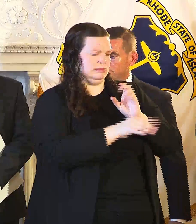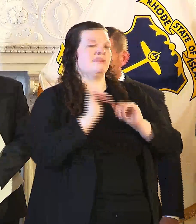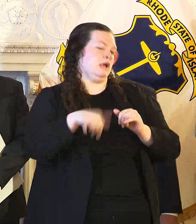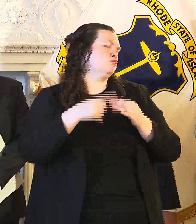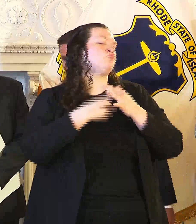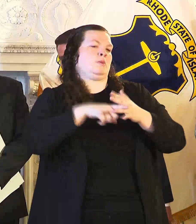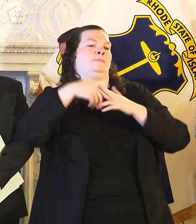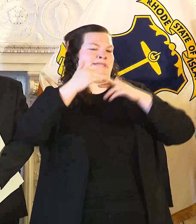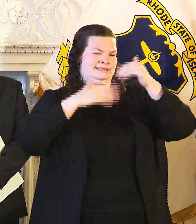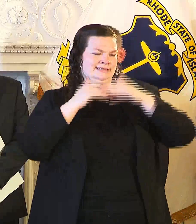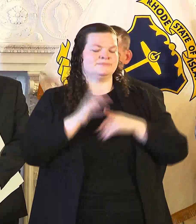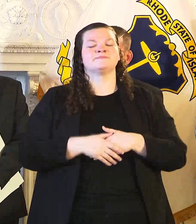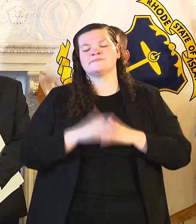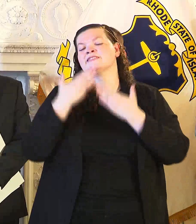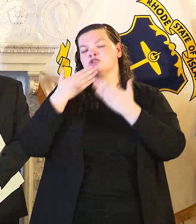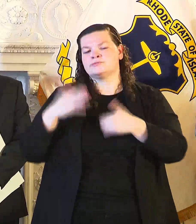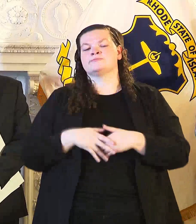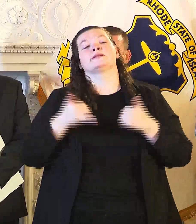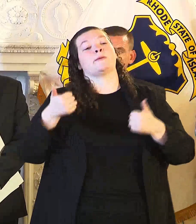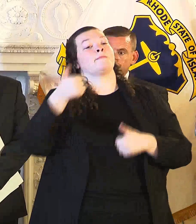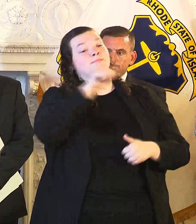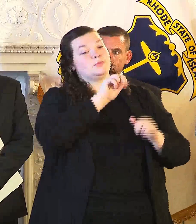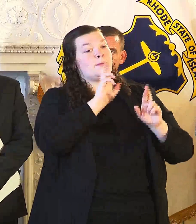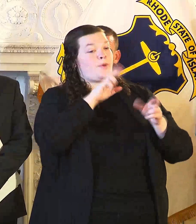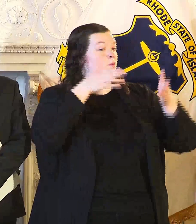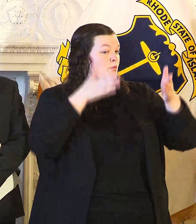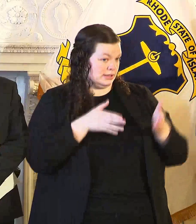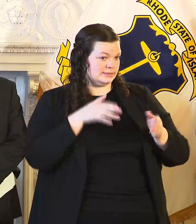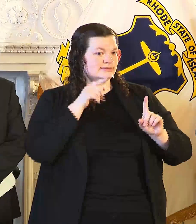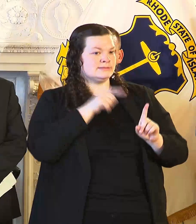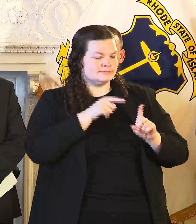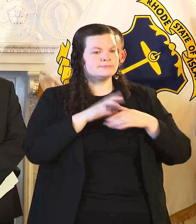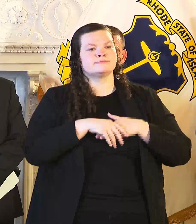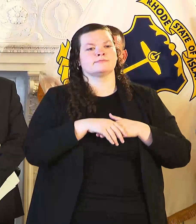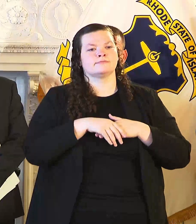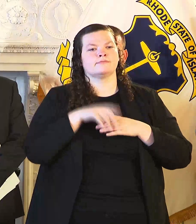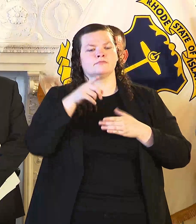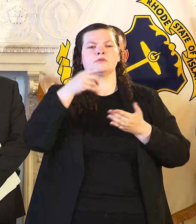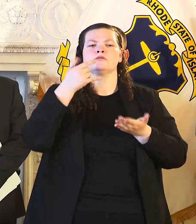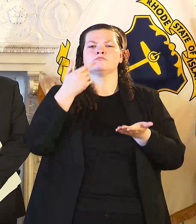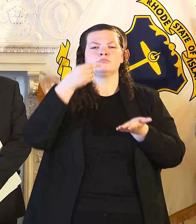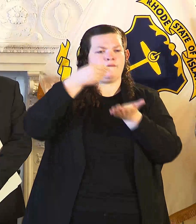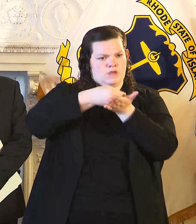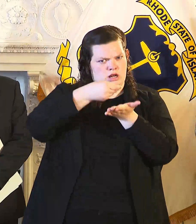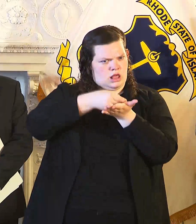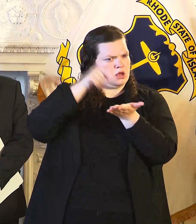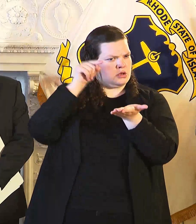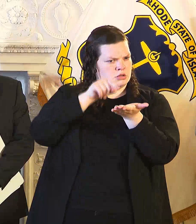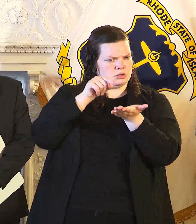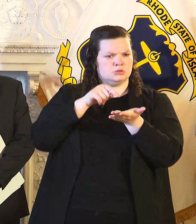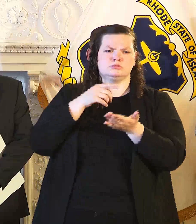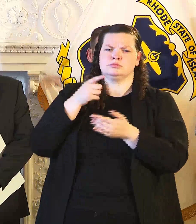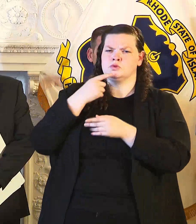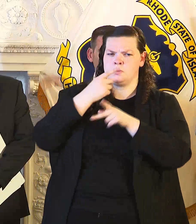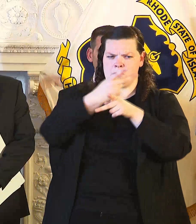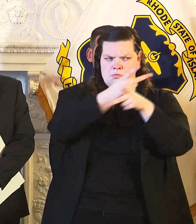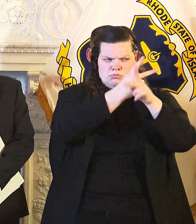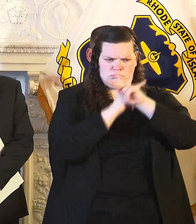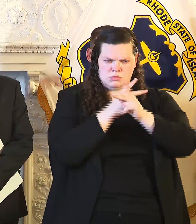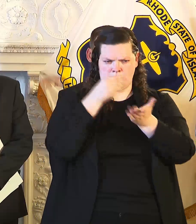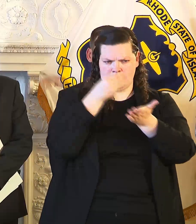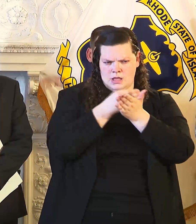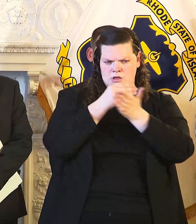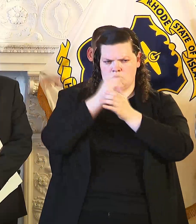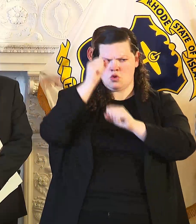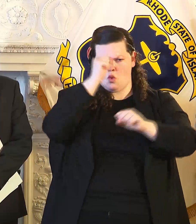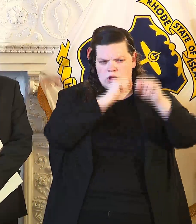Back to funding. Under the financing strategy, there's nearly $108 million listed from the